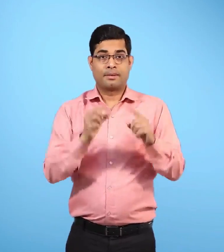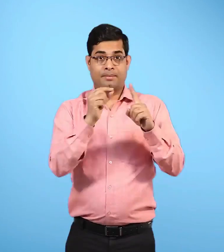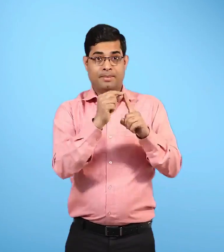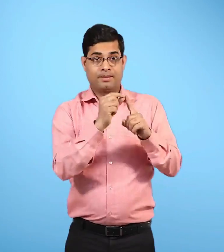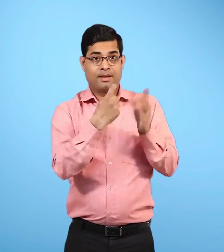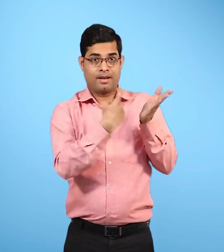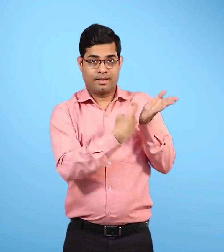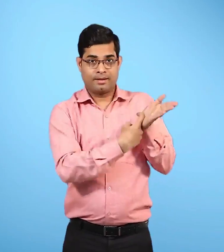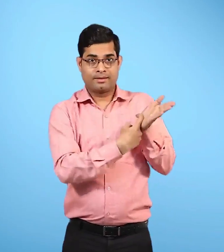Pranav,